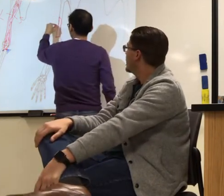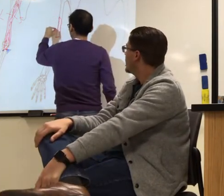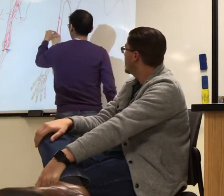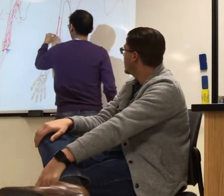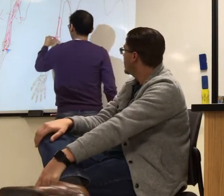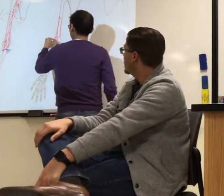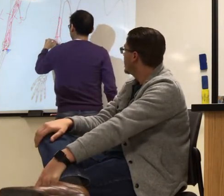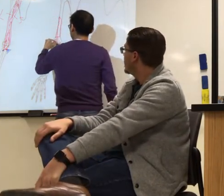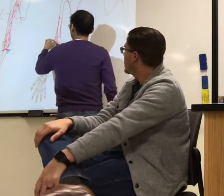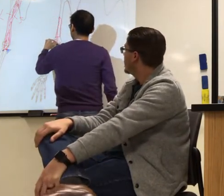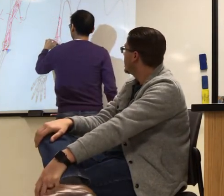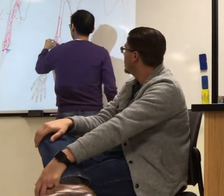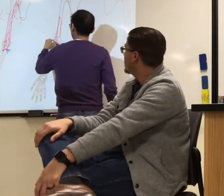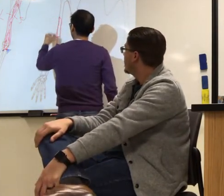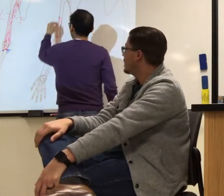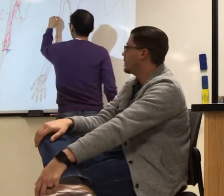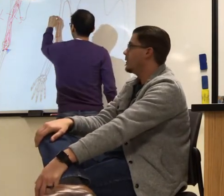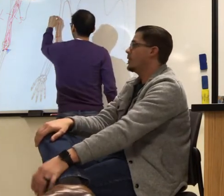goes from humerus